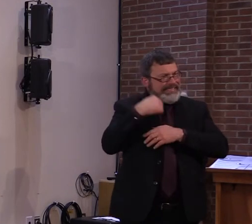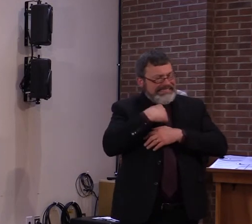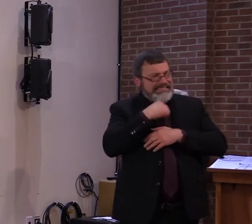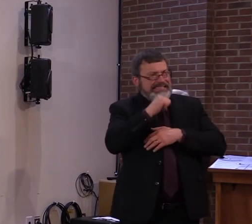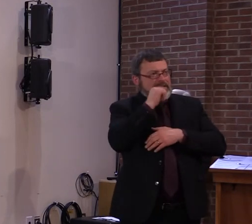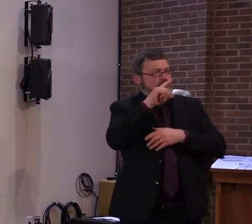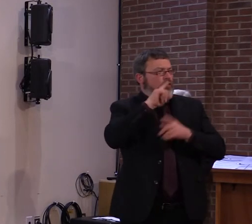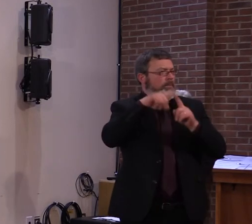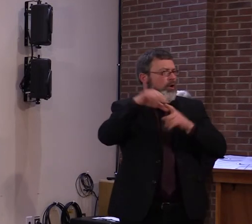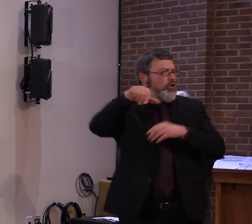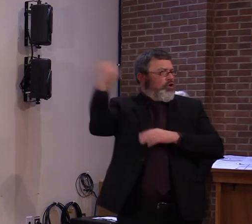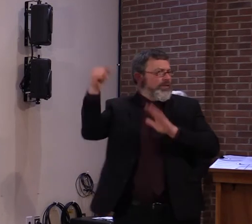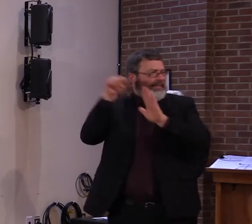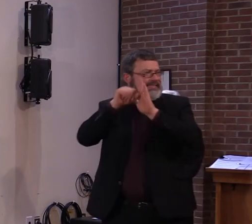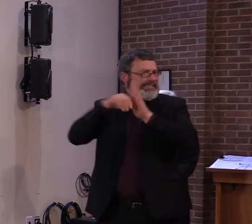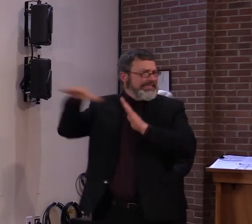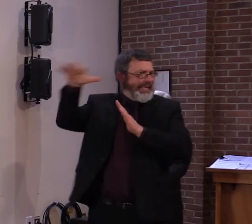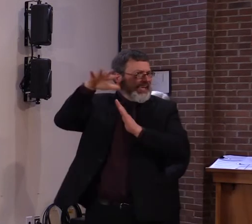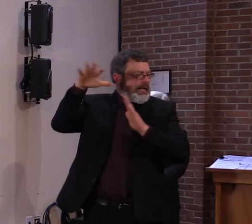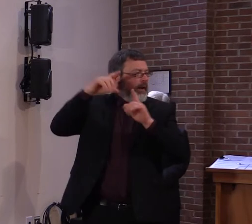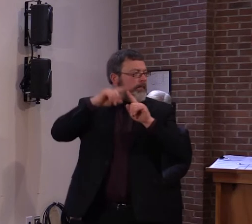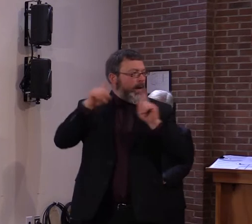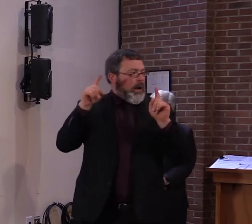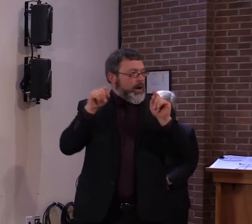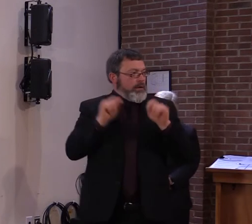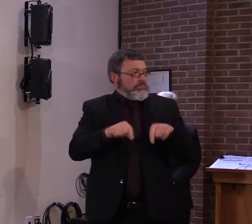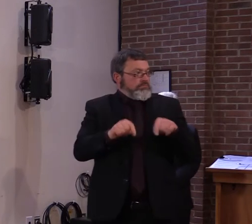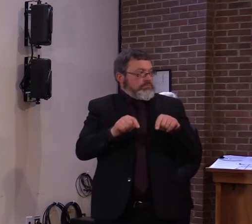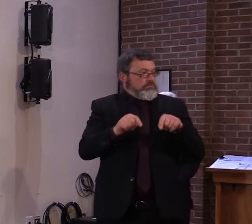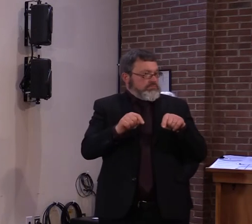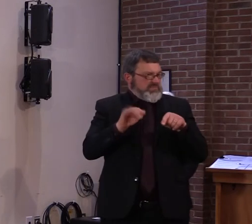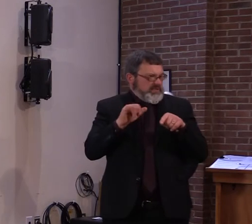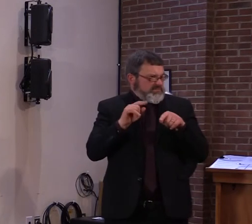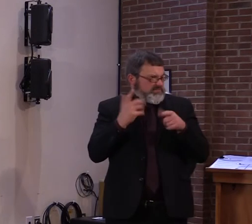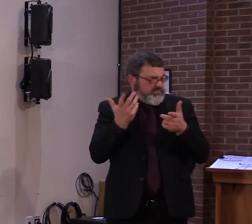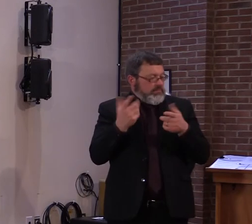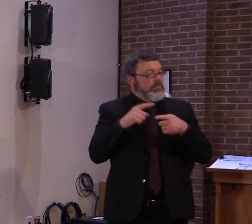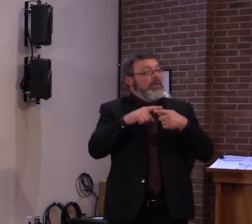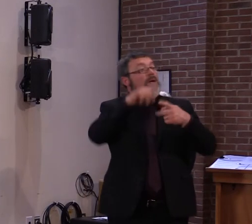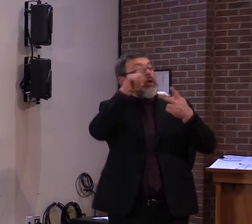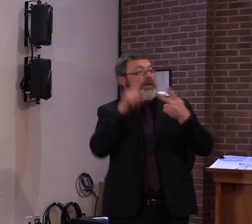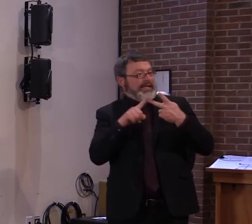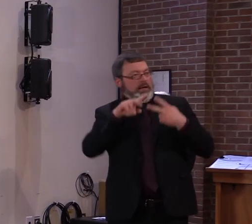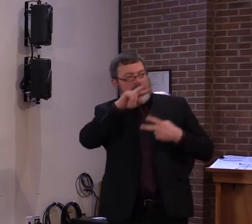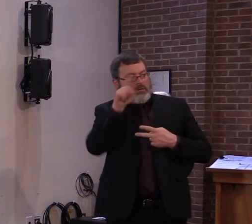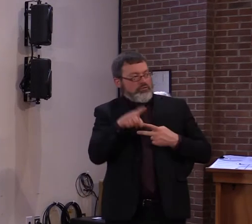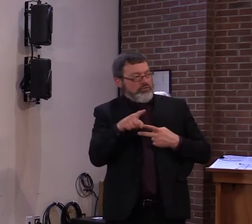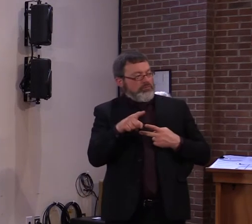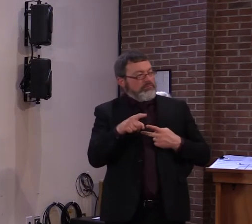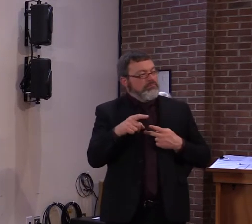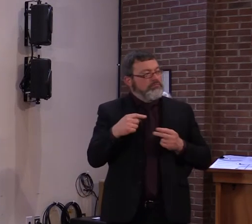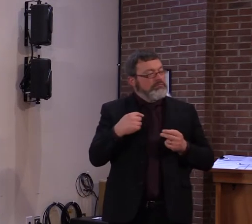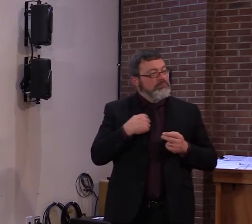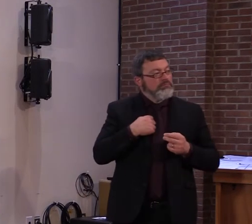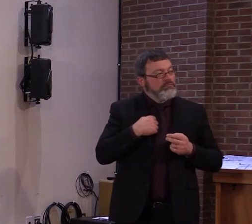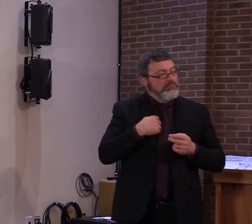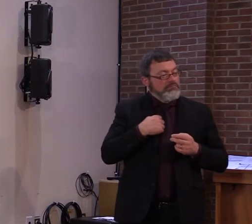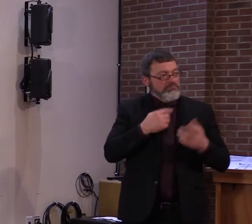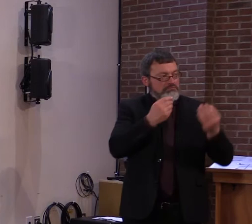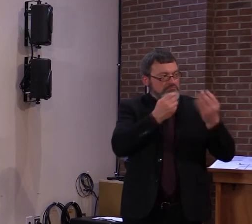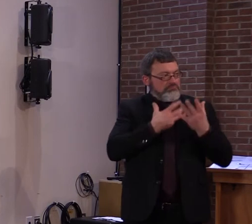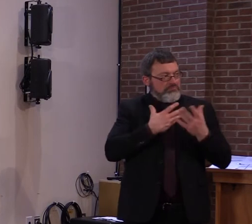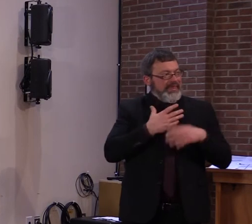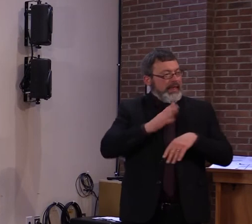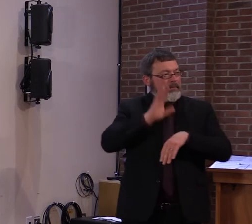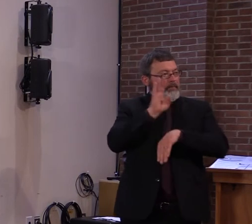And the second question is from someone who said that a business near his